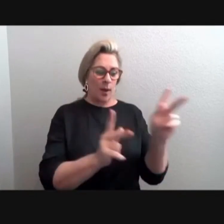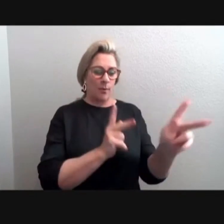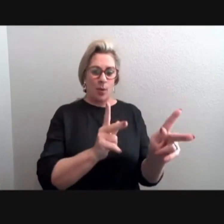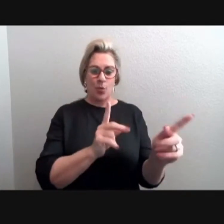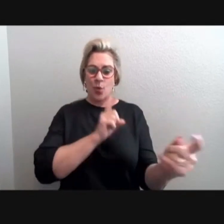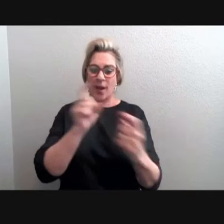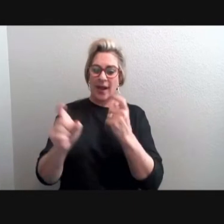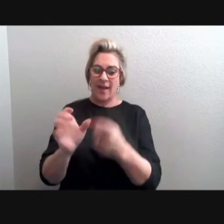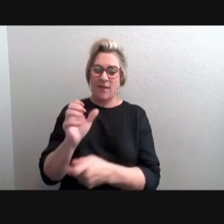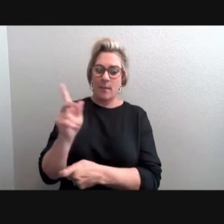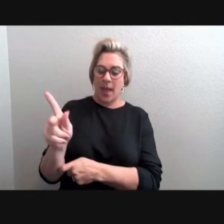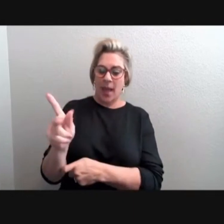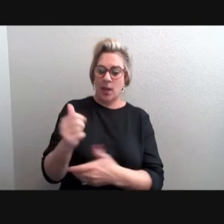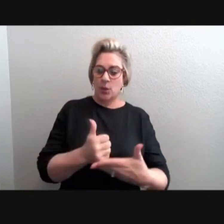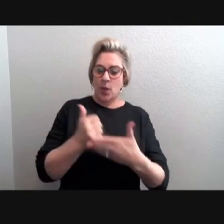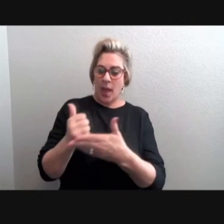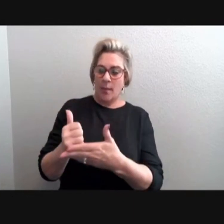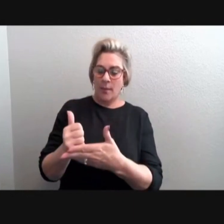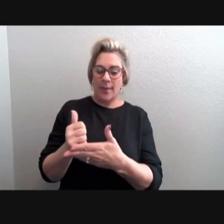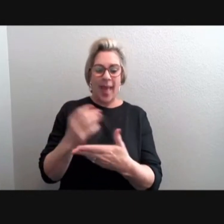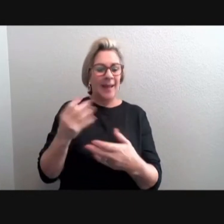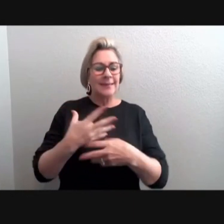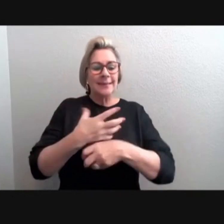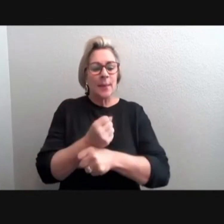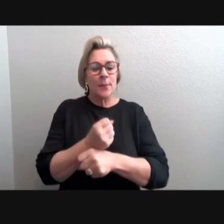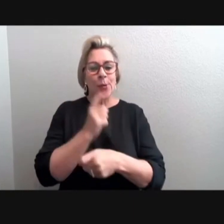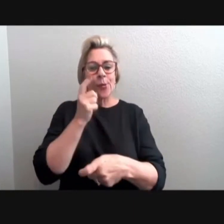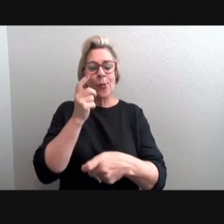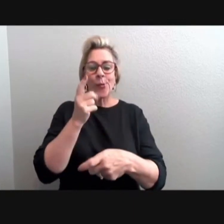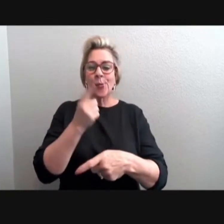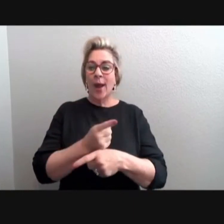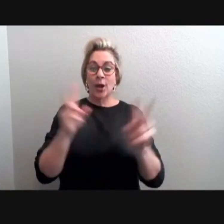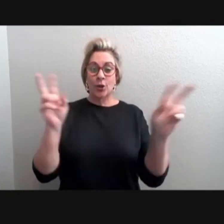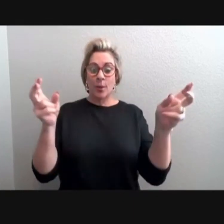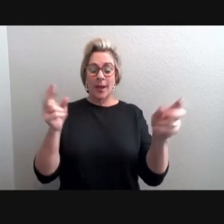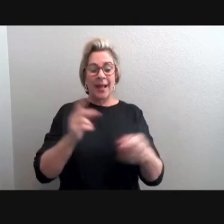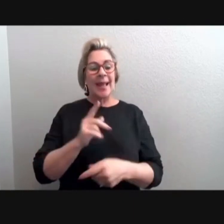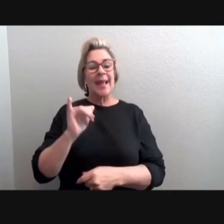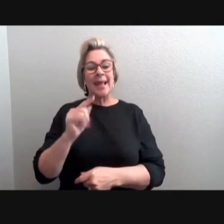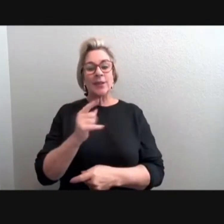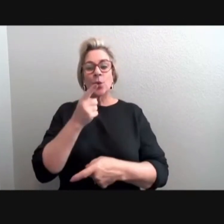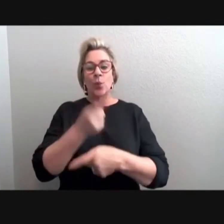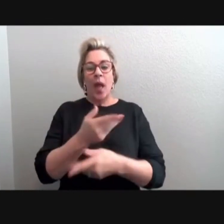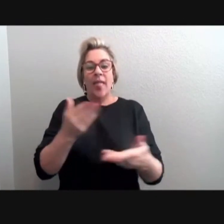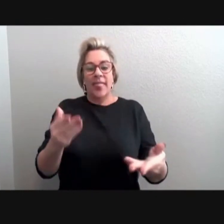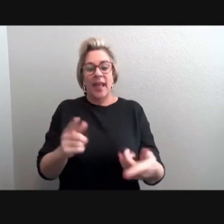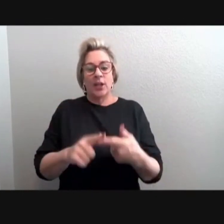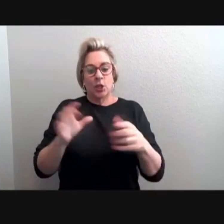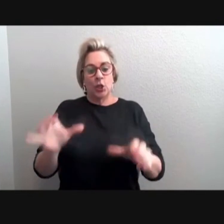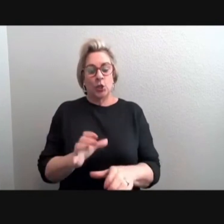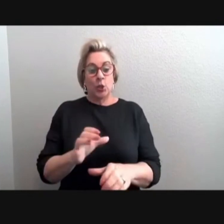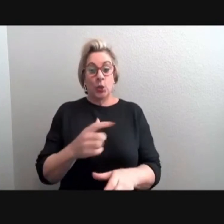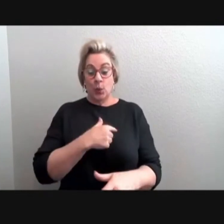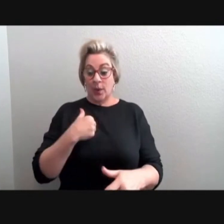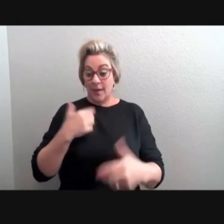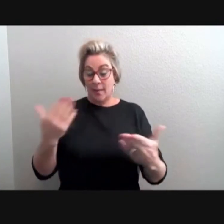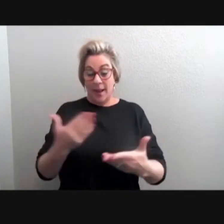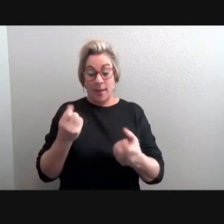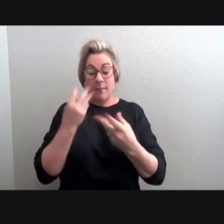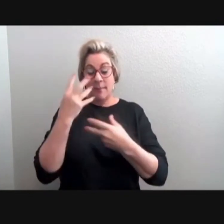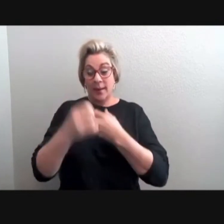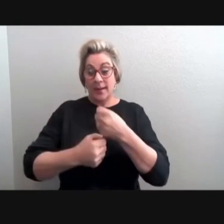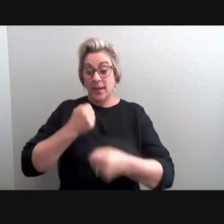And in summary, it's the right thing to do. You know, Ball Corporation, the governor just mentioned, we've been around 142 years. We often talk